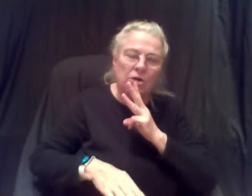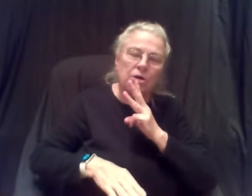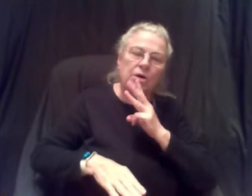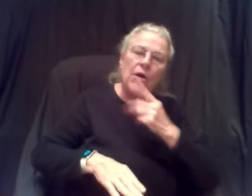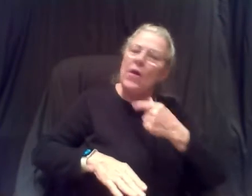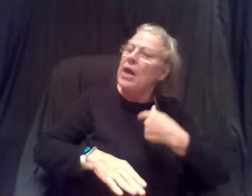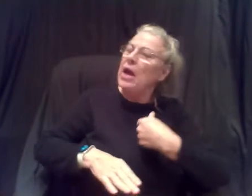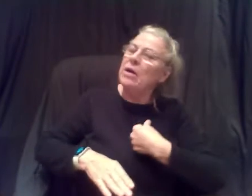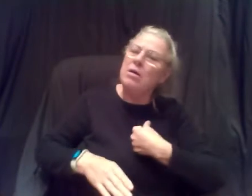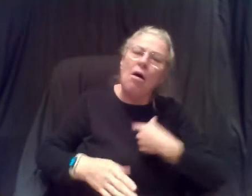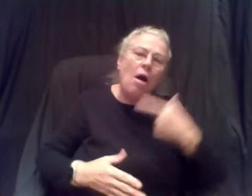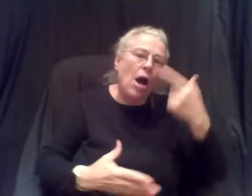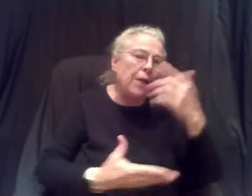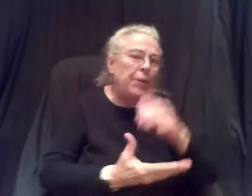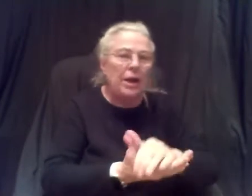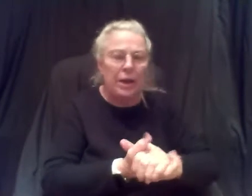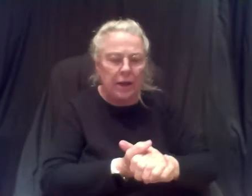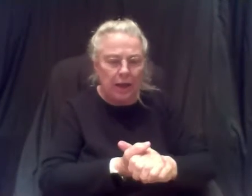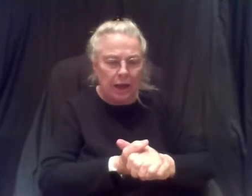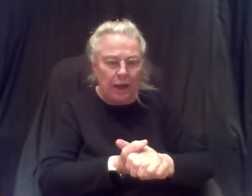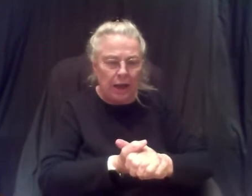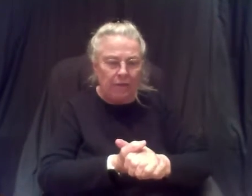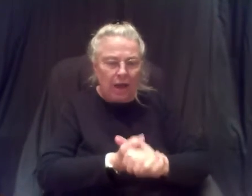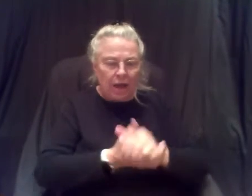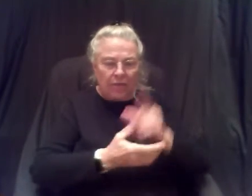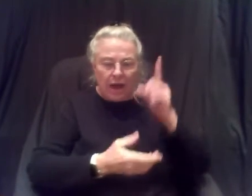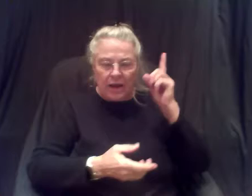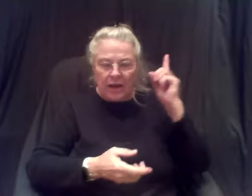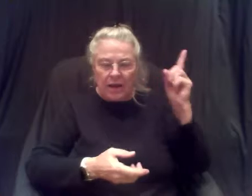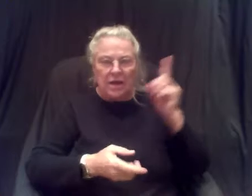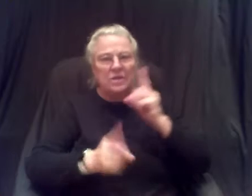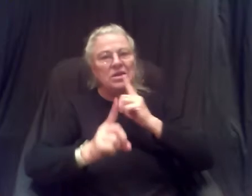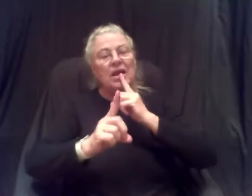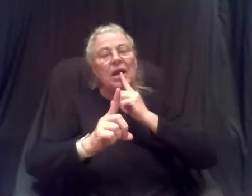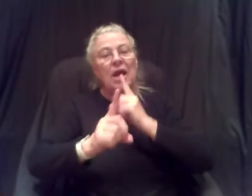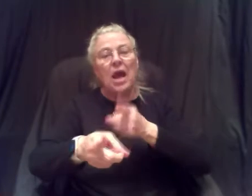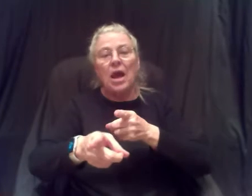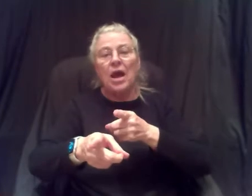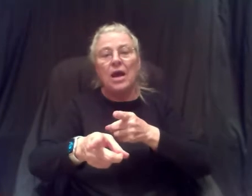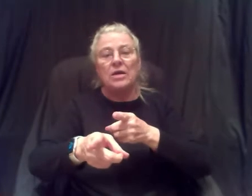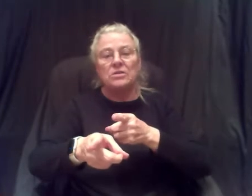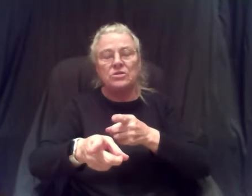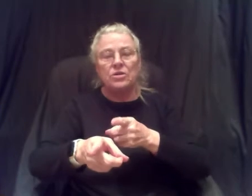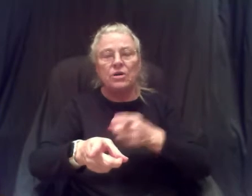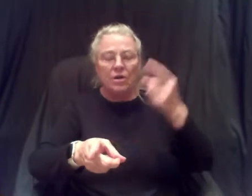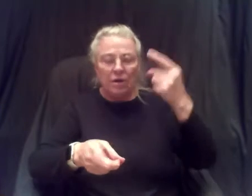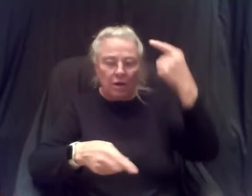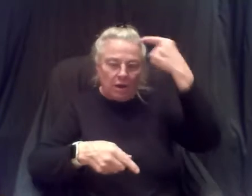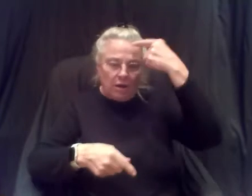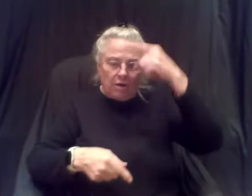water, and I believe that he's the answer